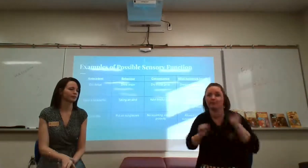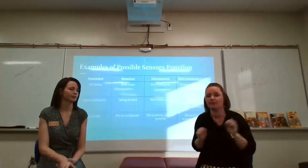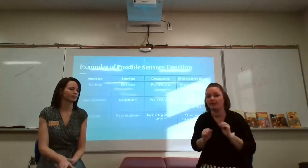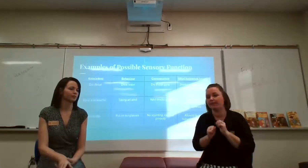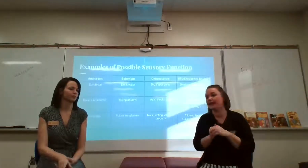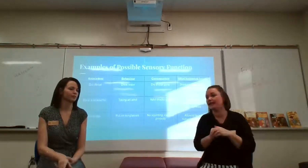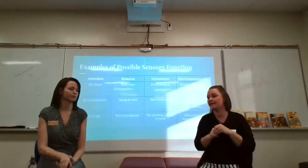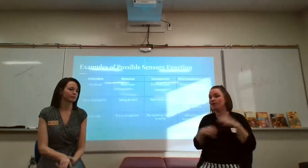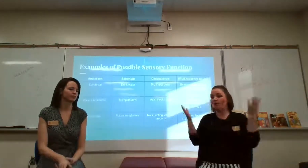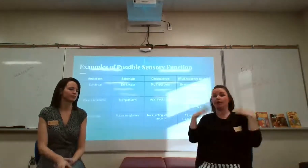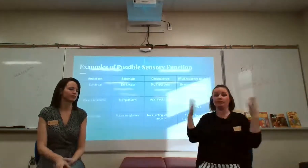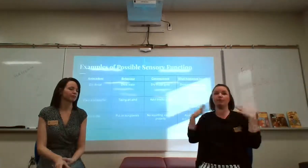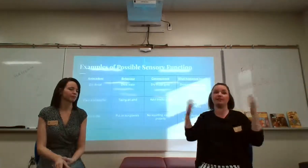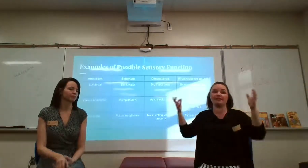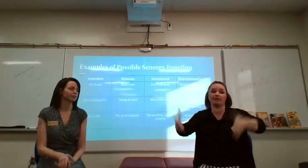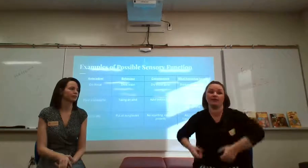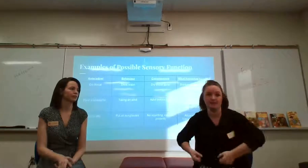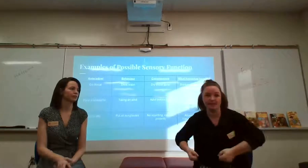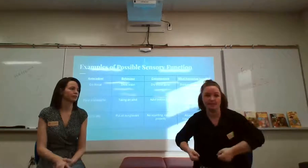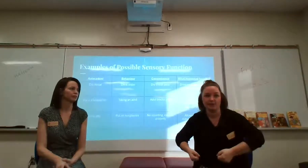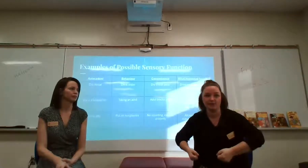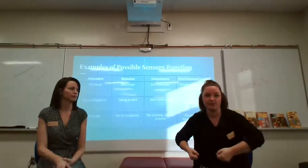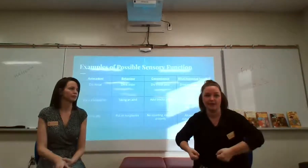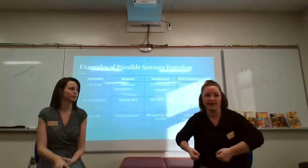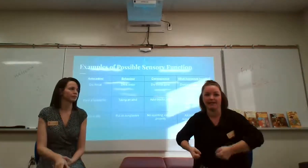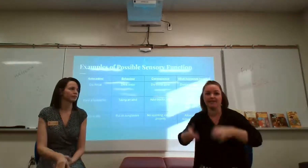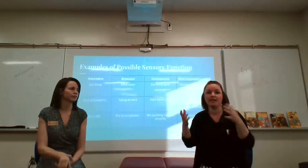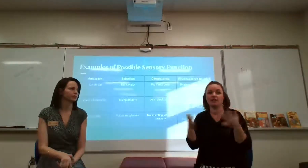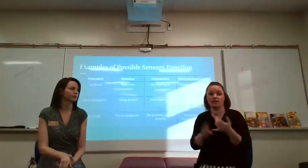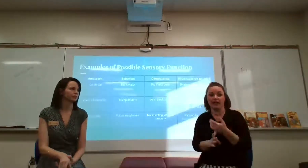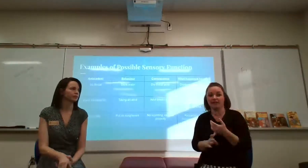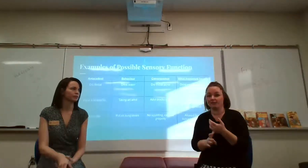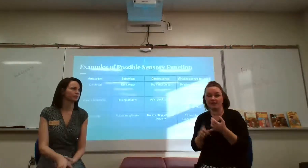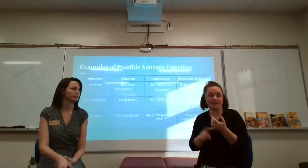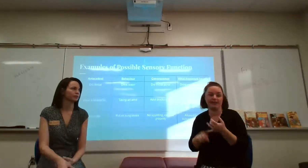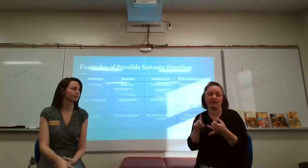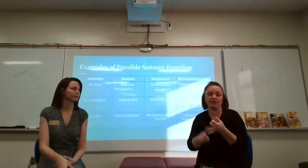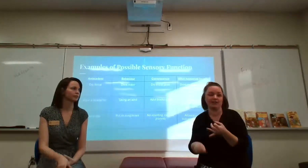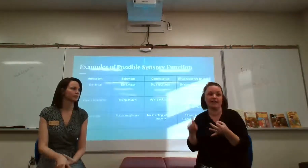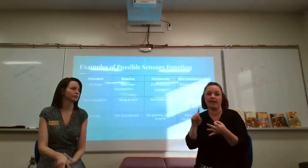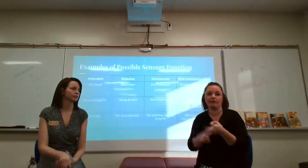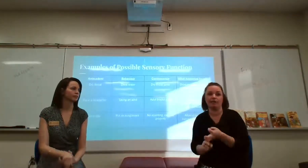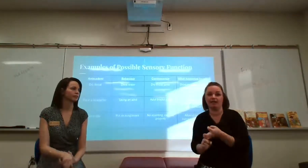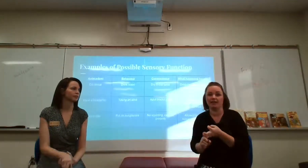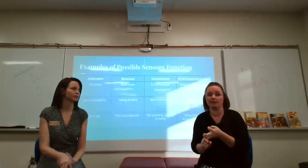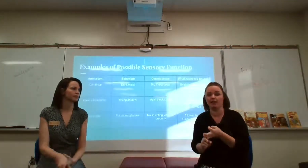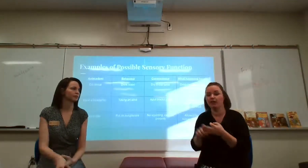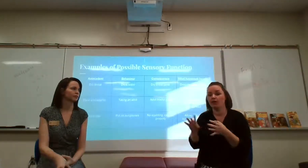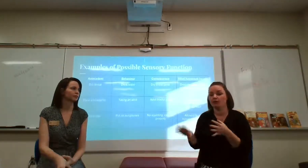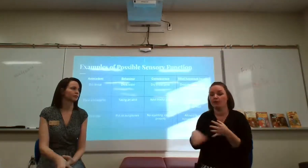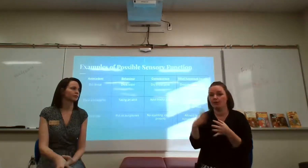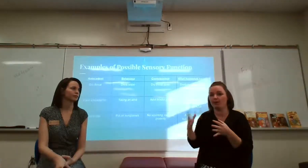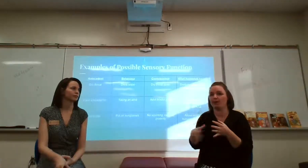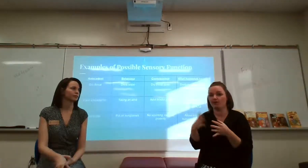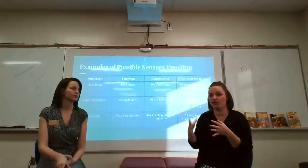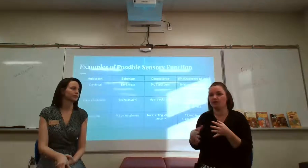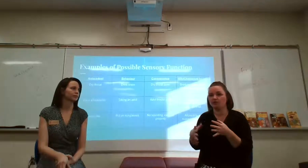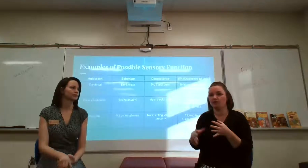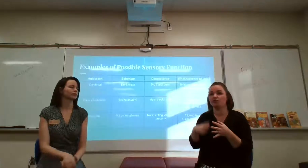redirect my hands. When I'm doing this, someone gives me something to hold in my hands. So now it's become attention, escape, or tangible. So what we want to make sure that we do is